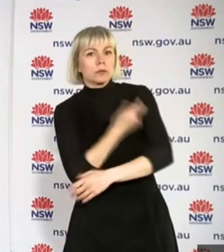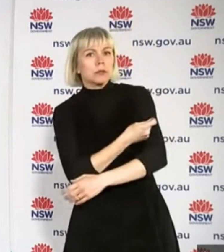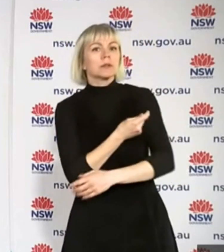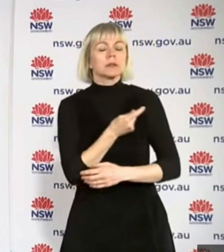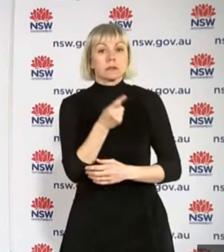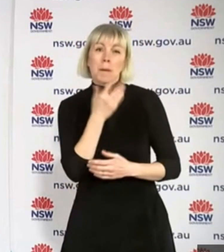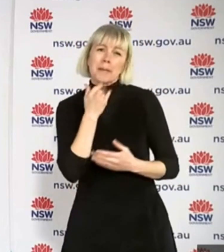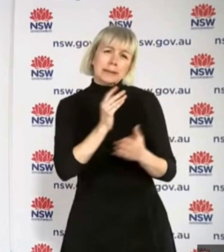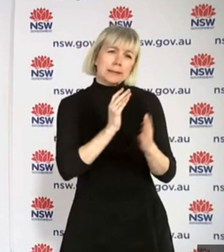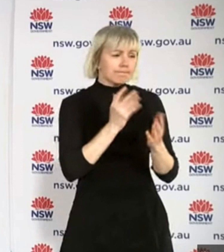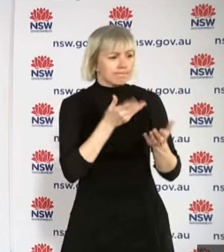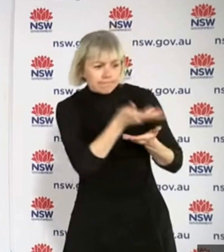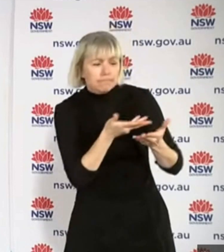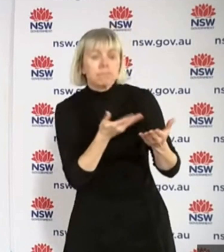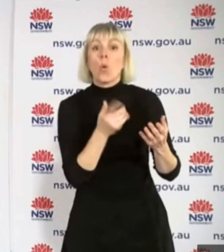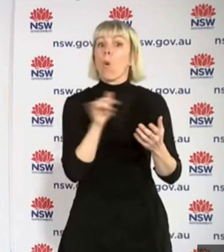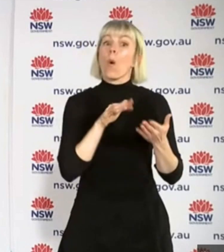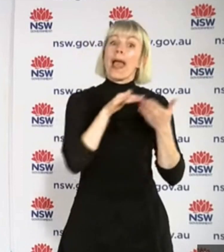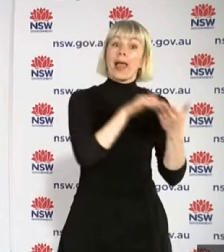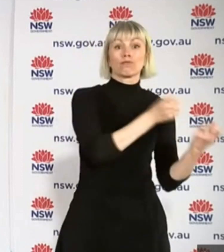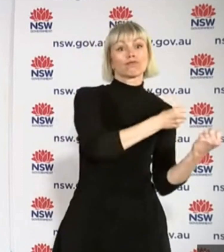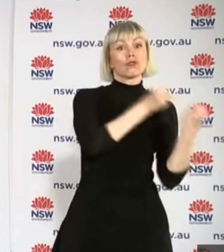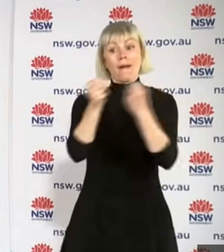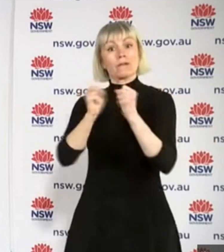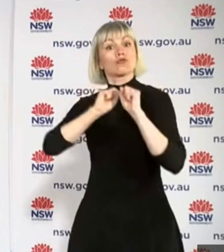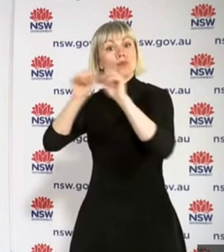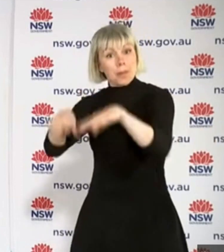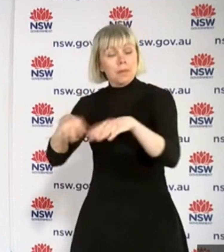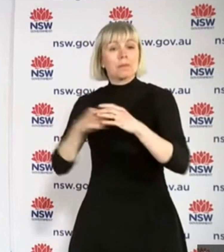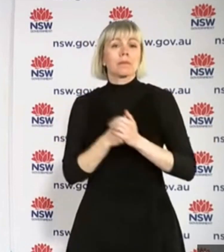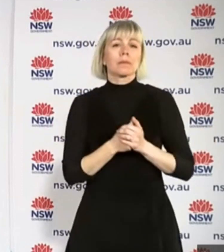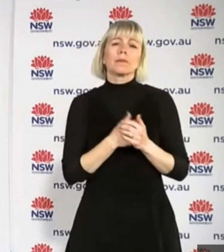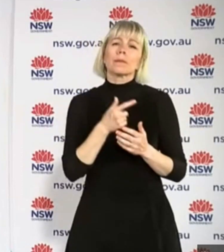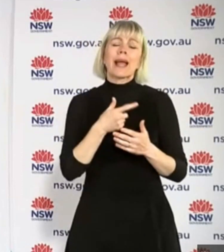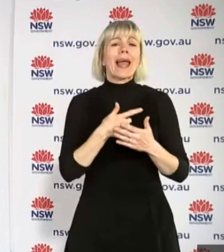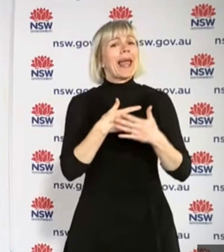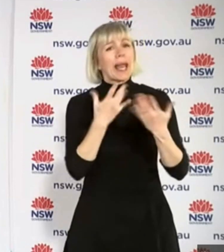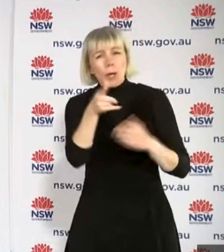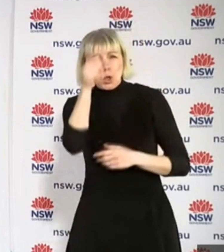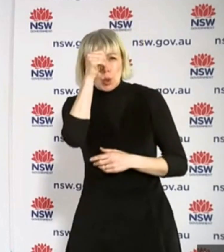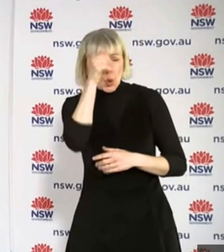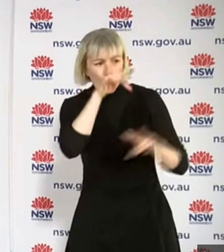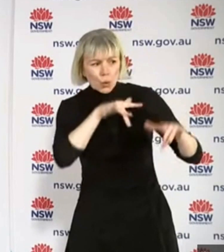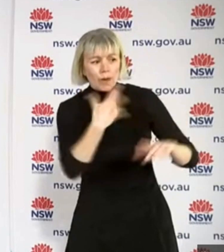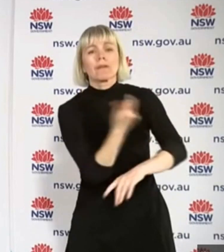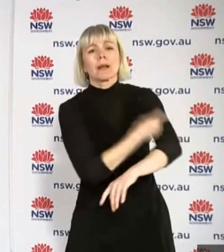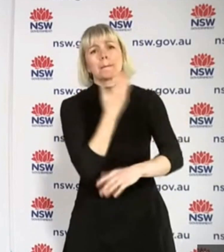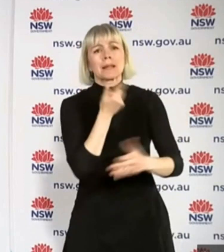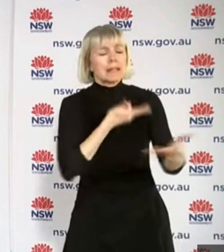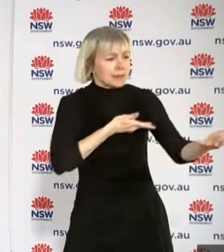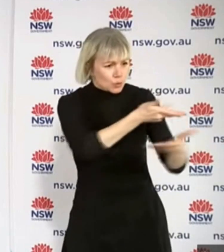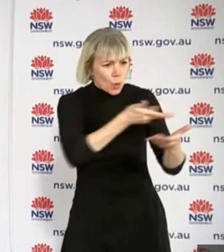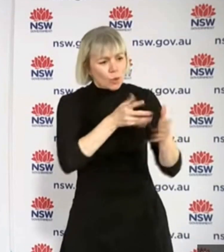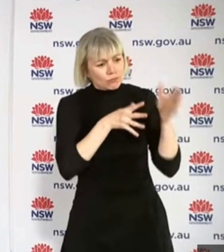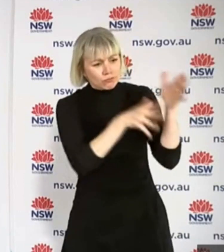for a vaccine. Now is the time to reach out to all of your circle and ensure that you support